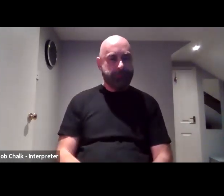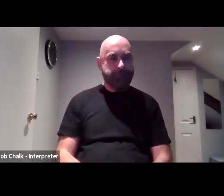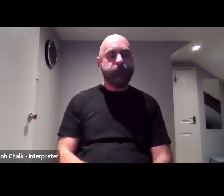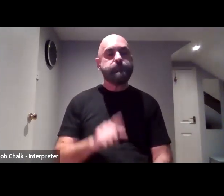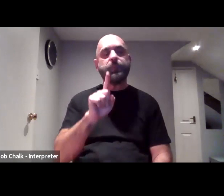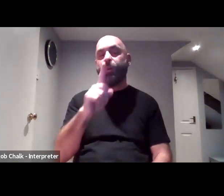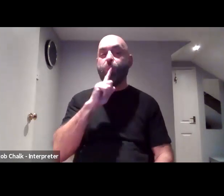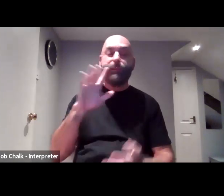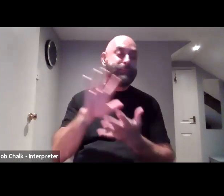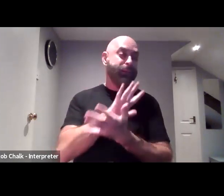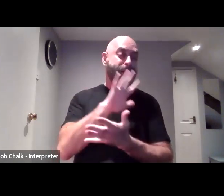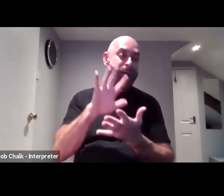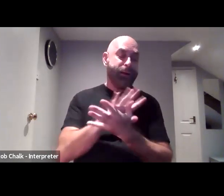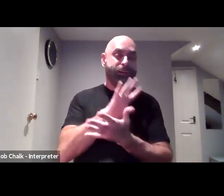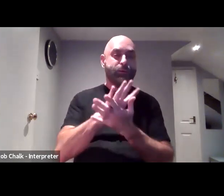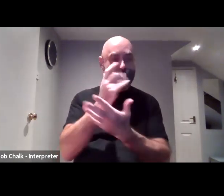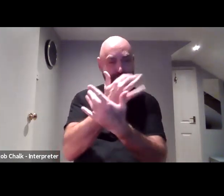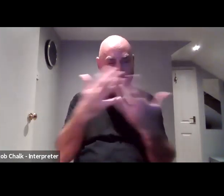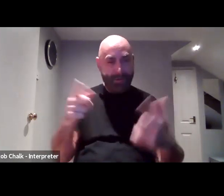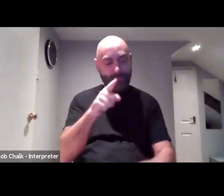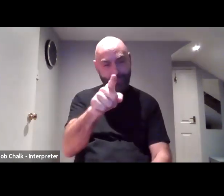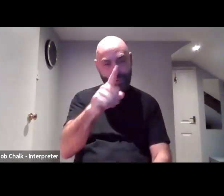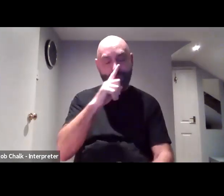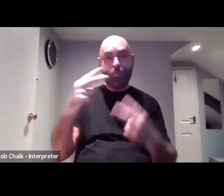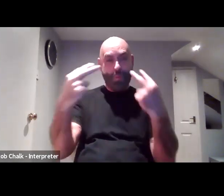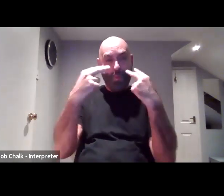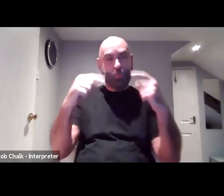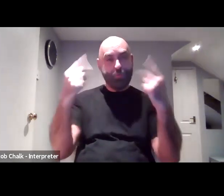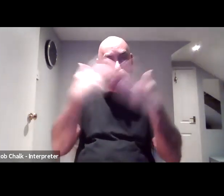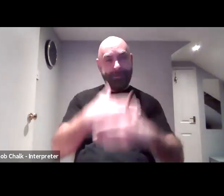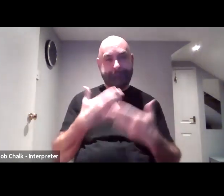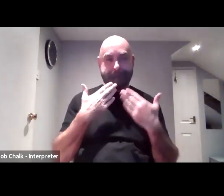We are delighted that so many of you are able to join us tonight.